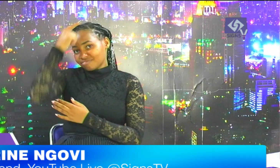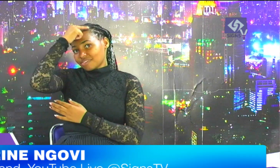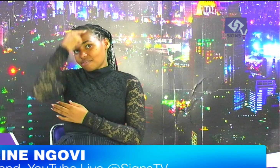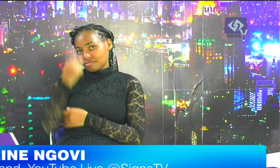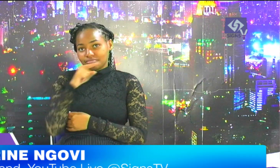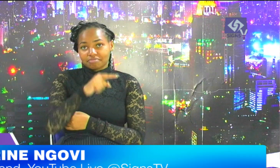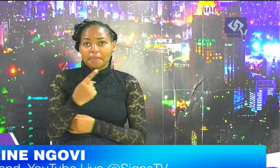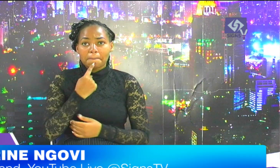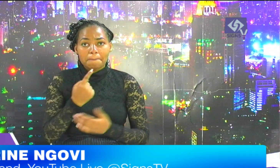The Speaker of